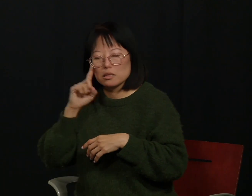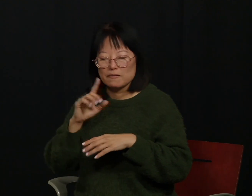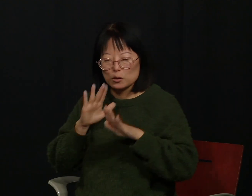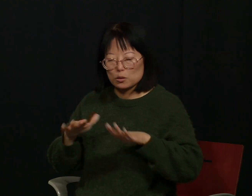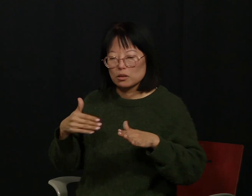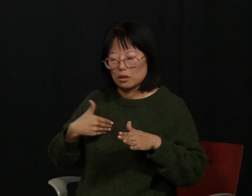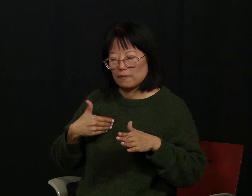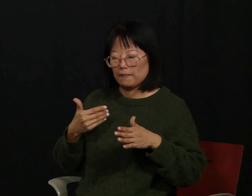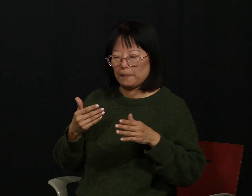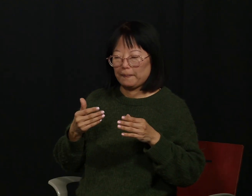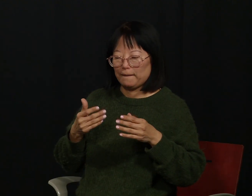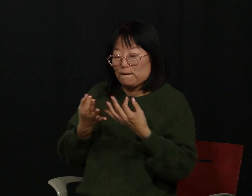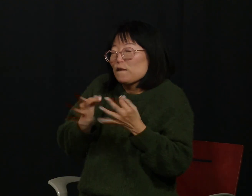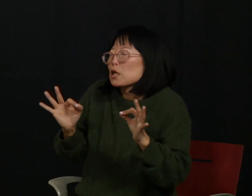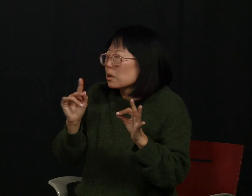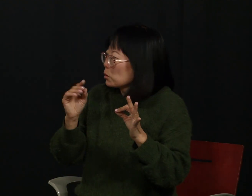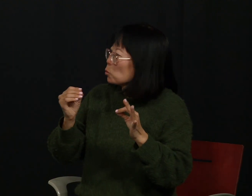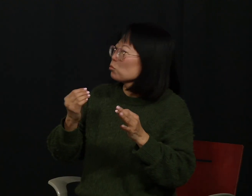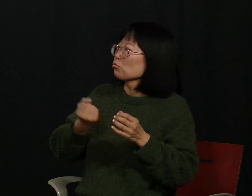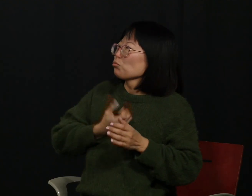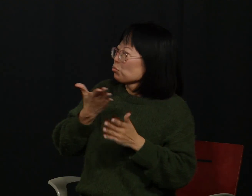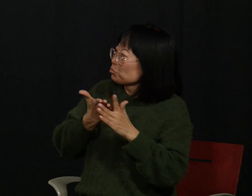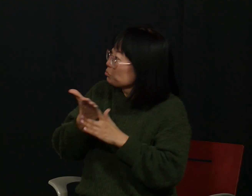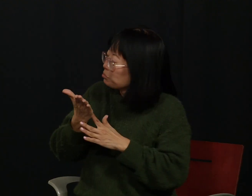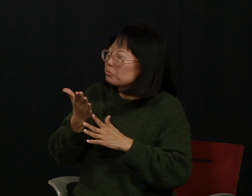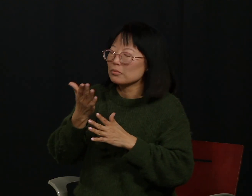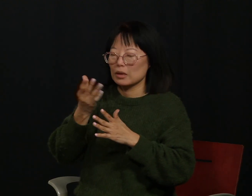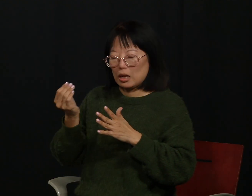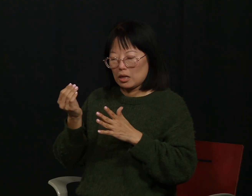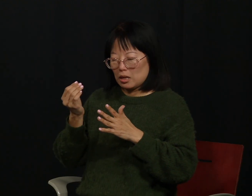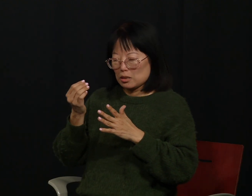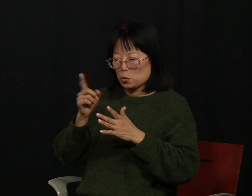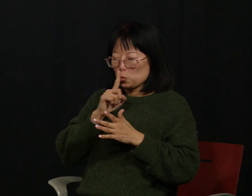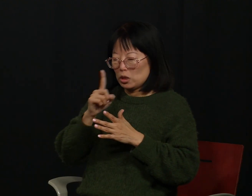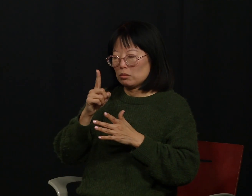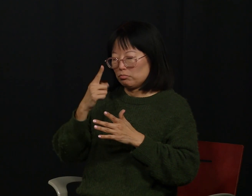in this community, they are free to express themselves through any means that they can.